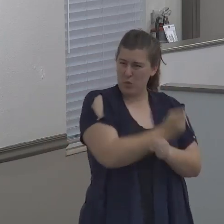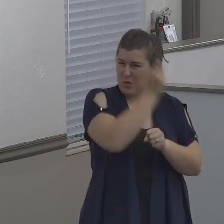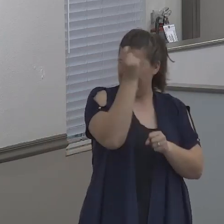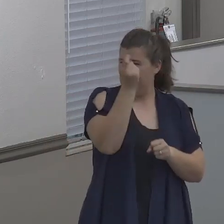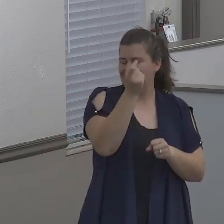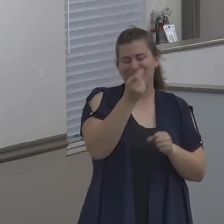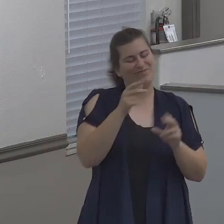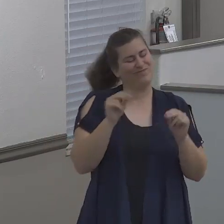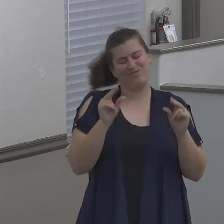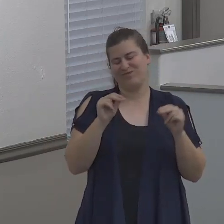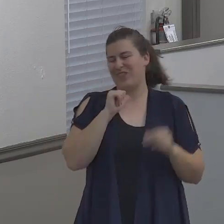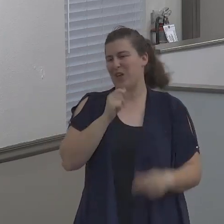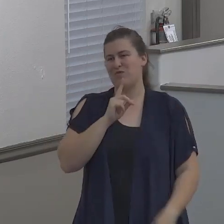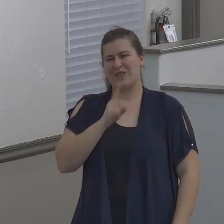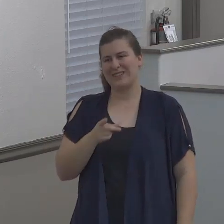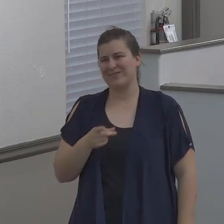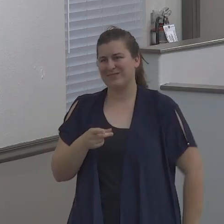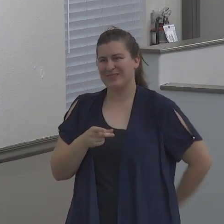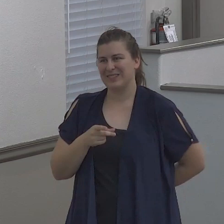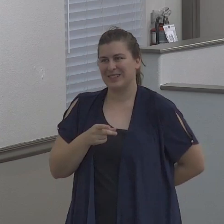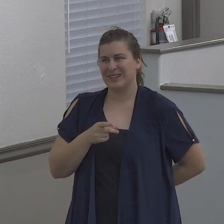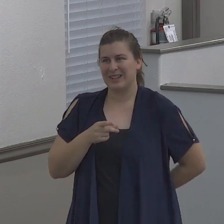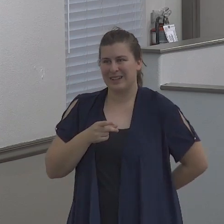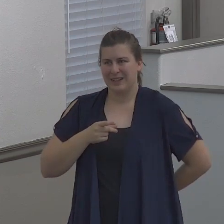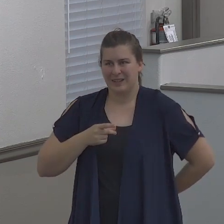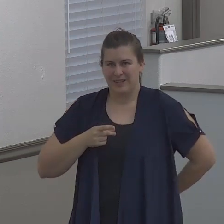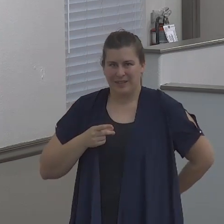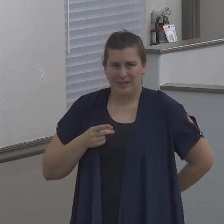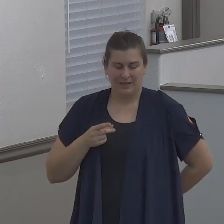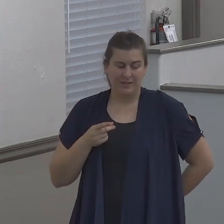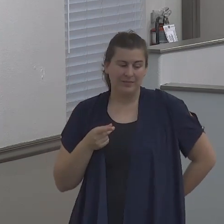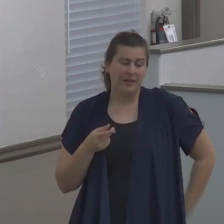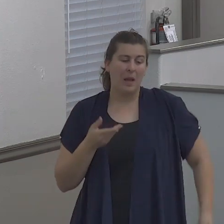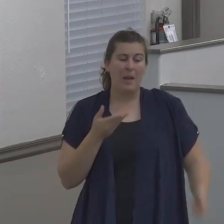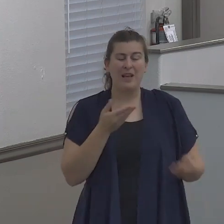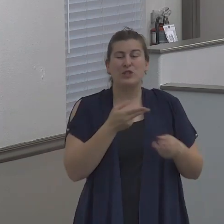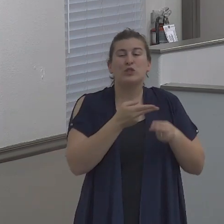to be winning, they're not really winning.